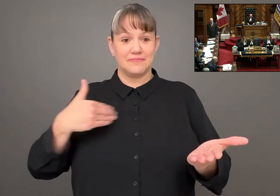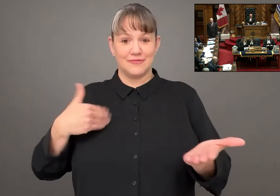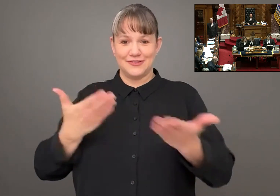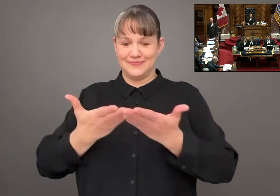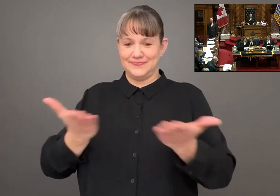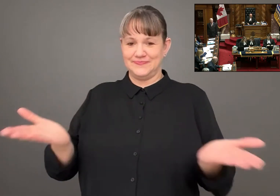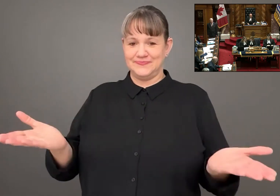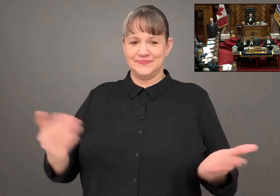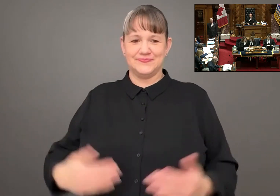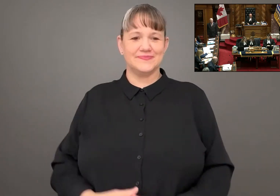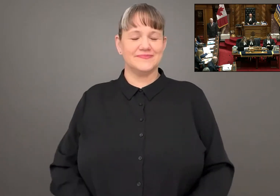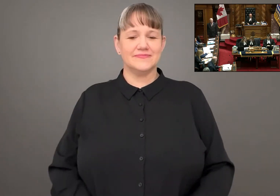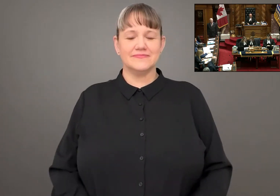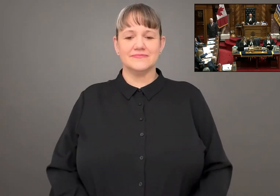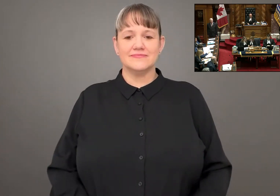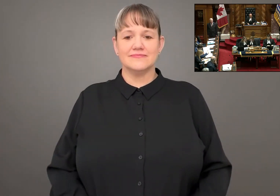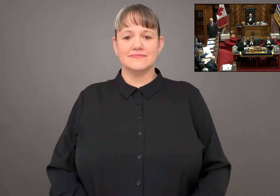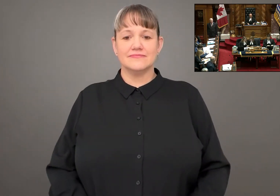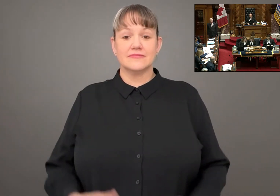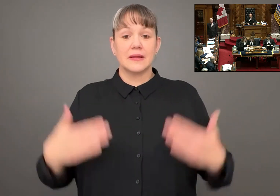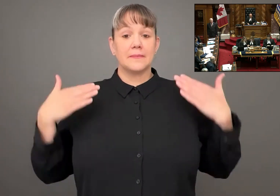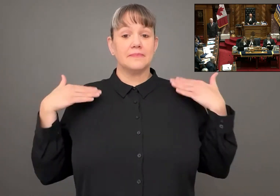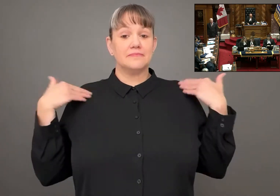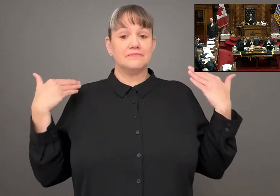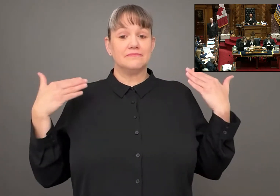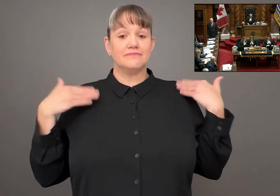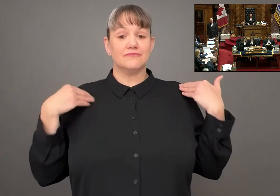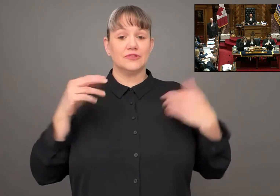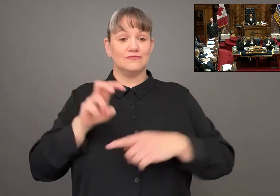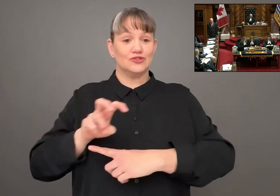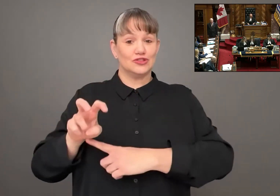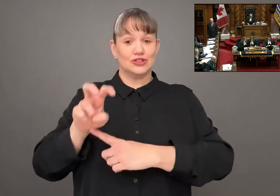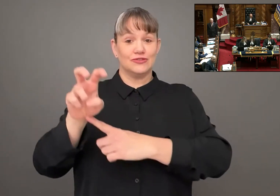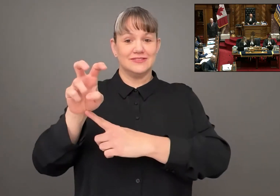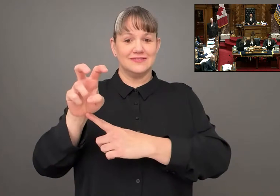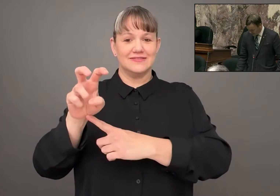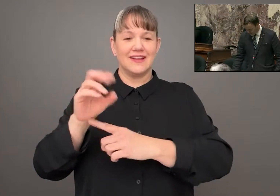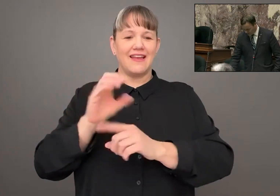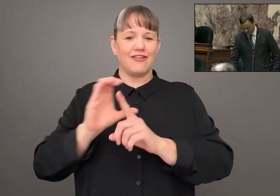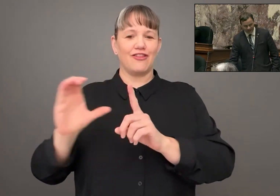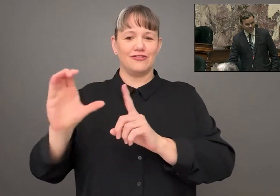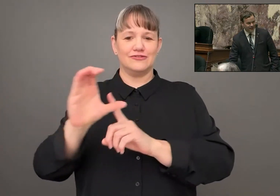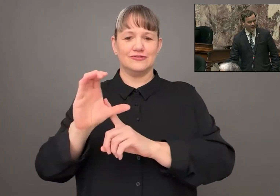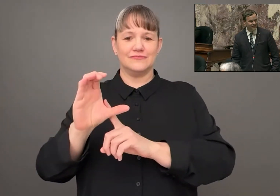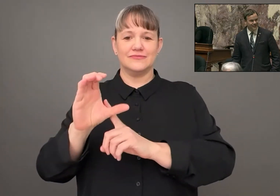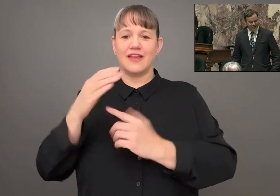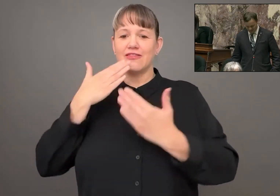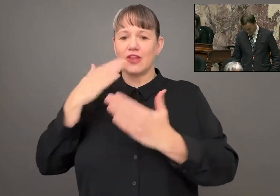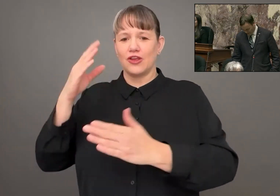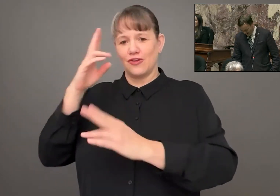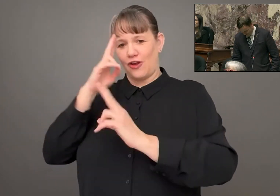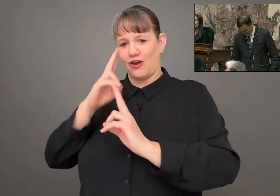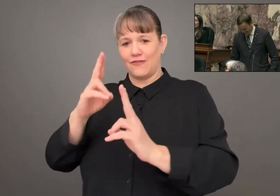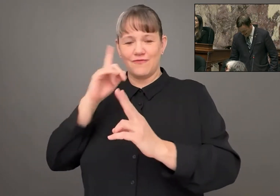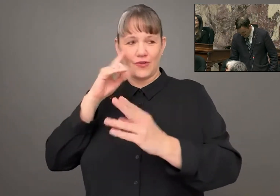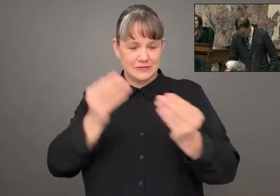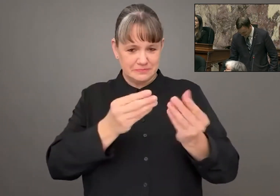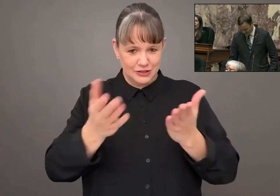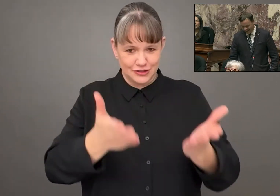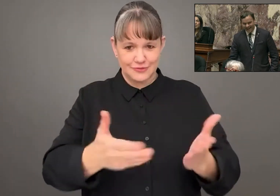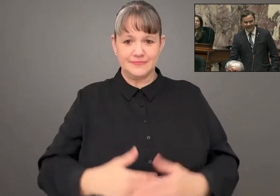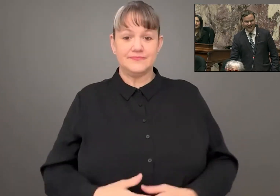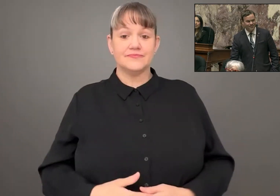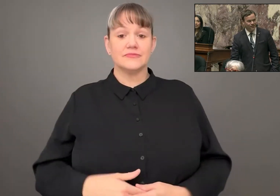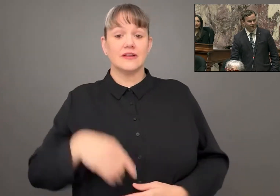Minister of Tourism and Culture. Thank you, Honourable Speaker. Well, it's Tourism Week in British Columbia, indeed across